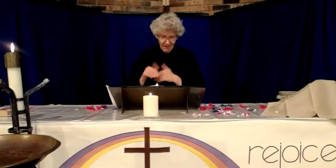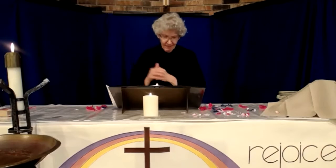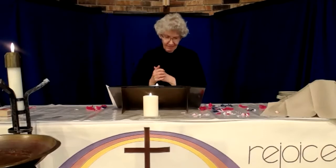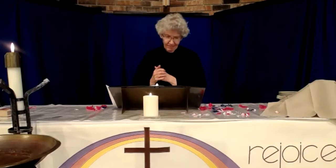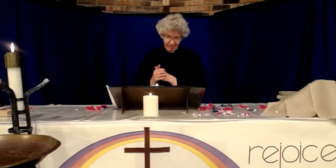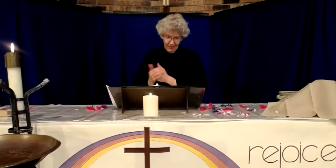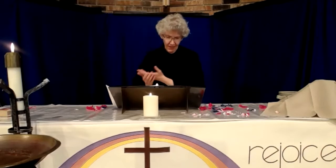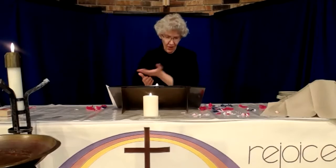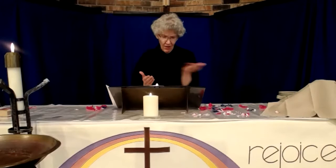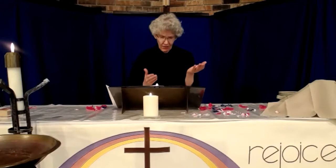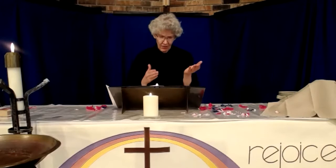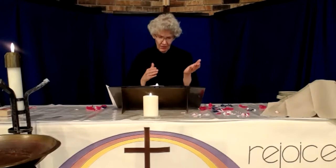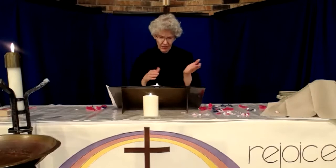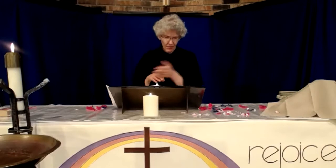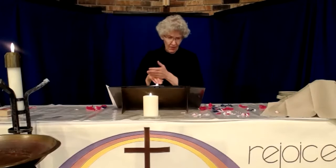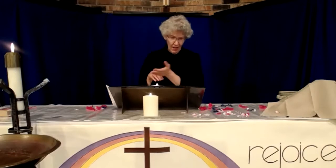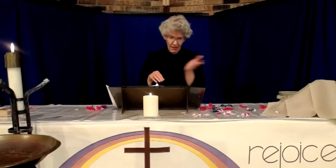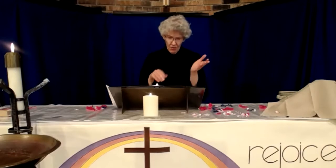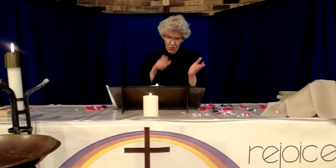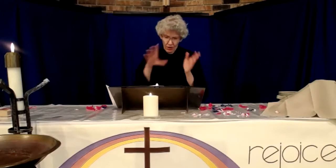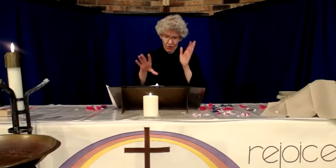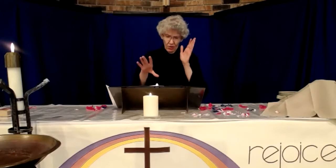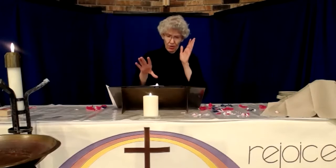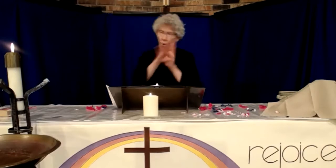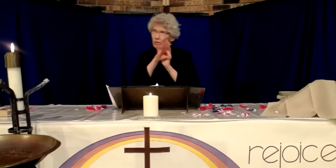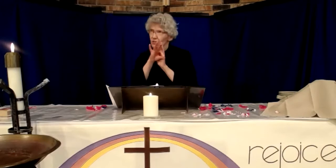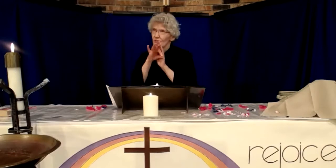But worshipers of other gods